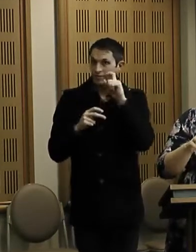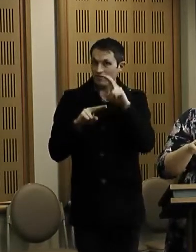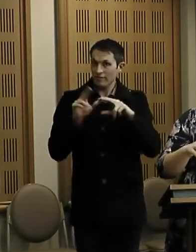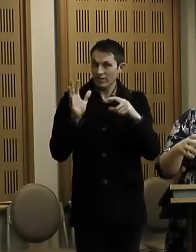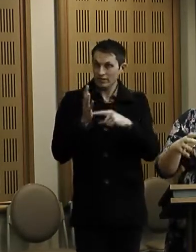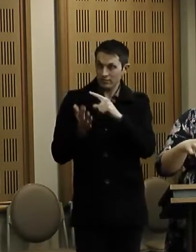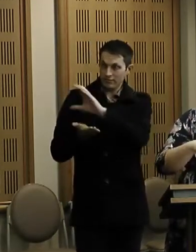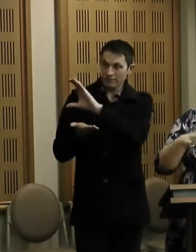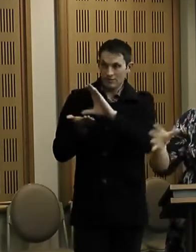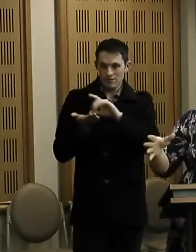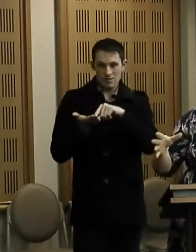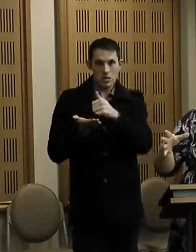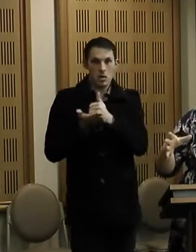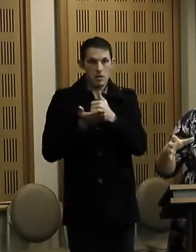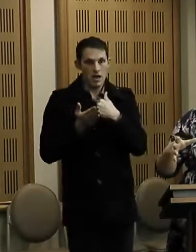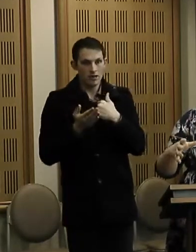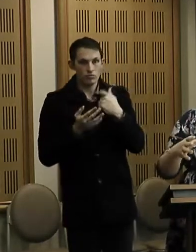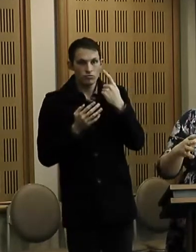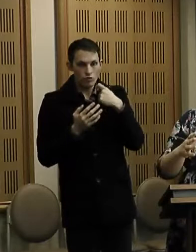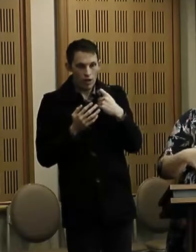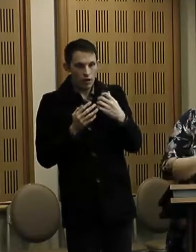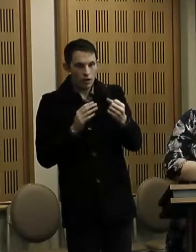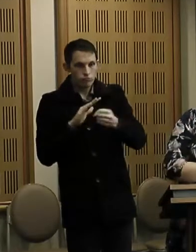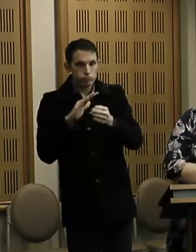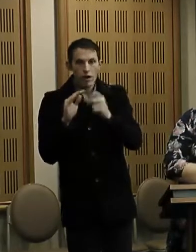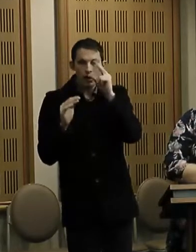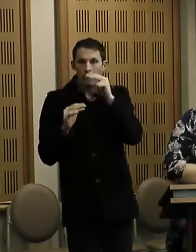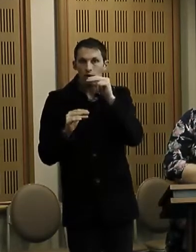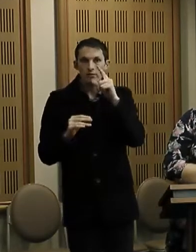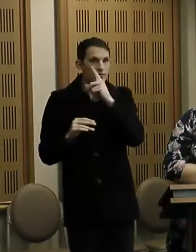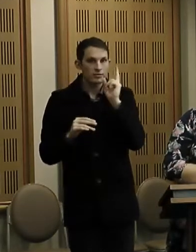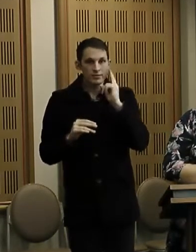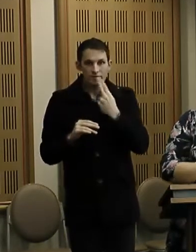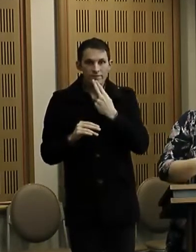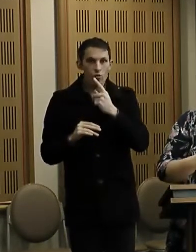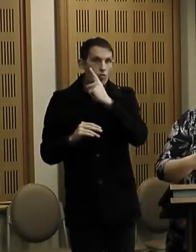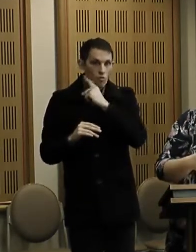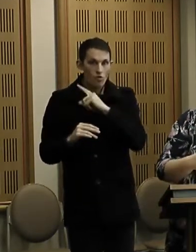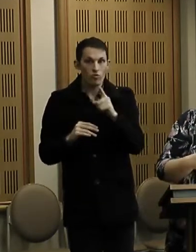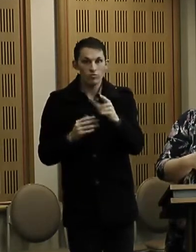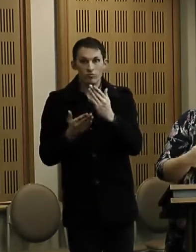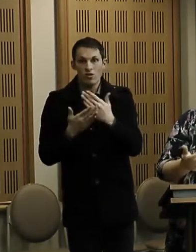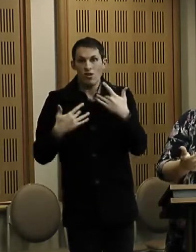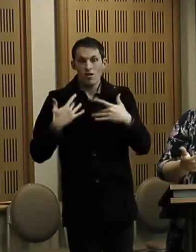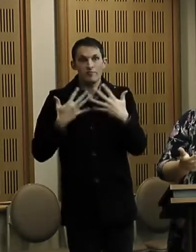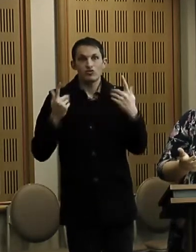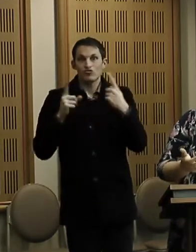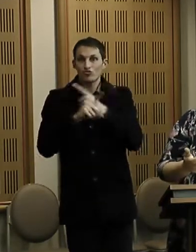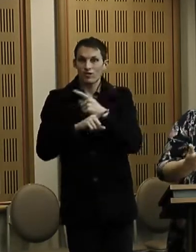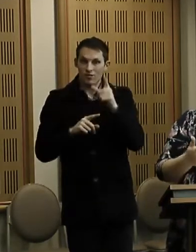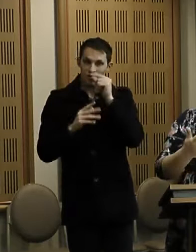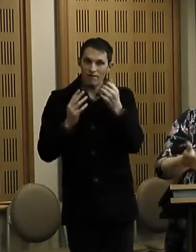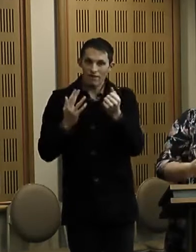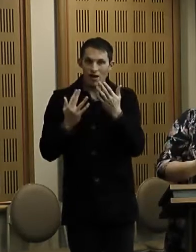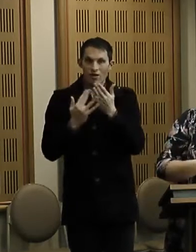enabled us to capture young deaf girls, and it's been absolutely life-changing for them to have access to older deaf women